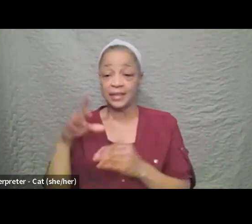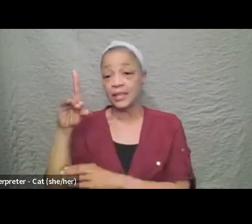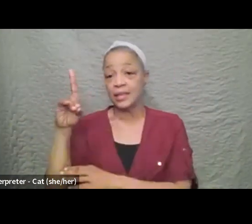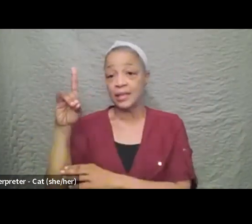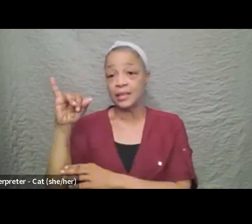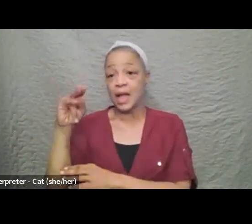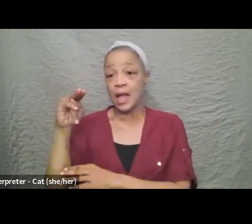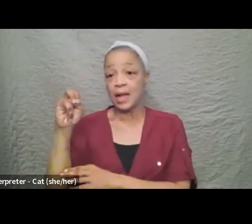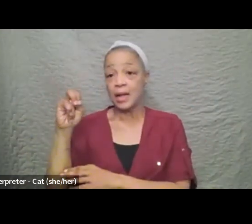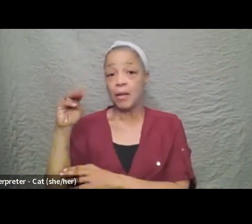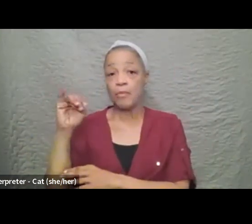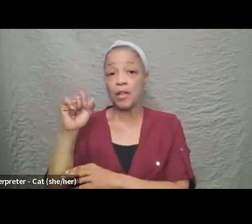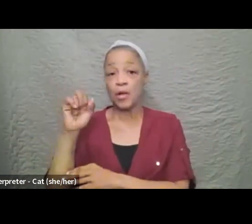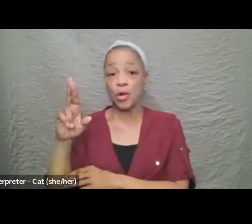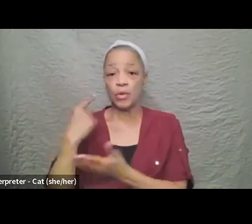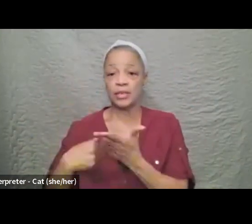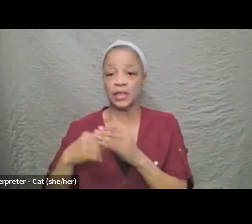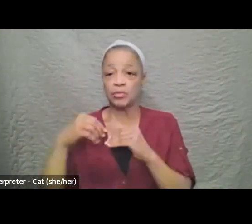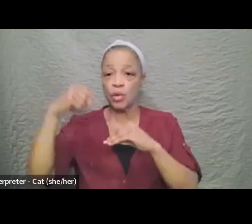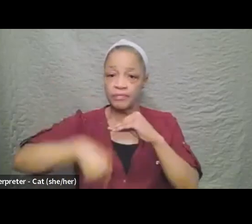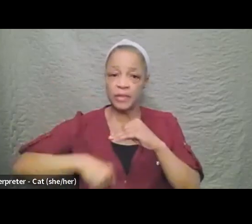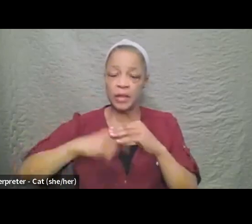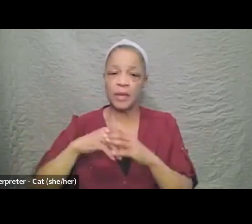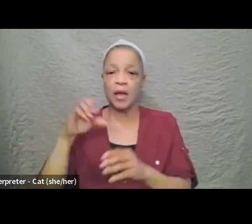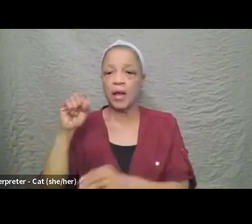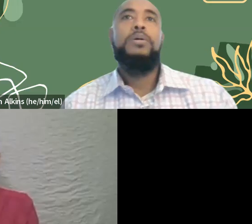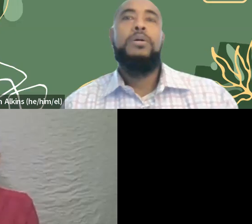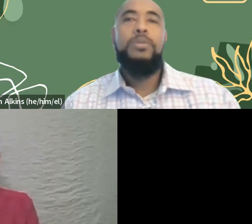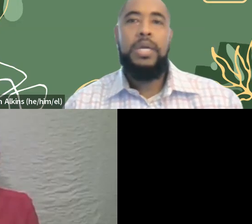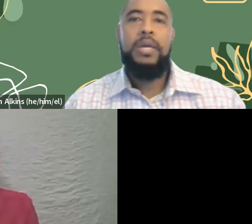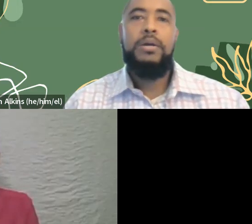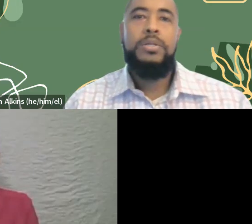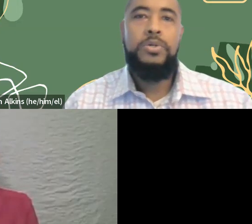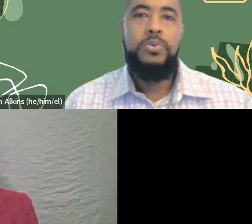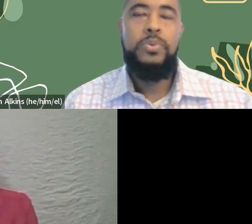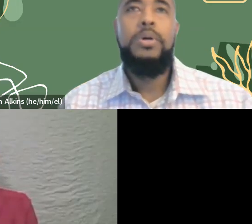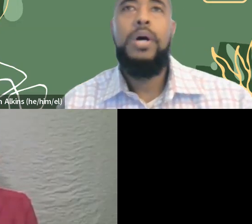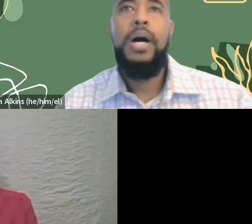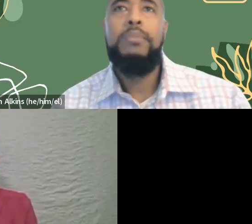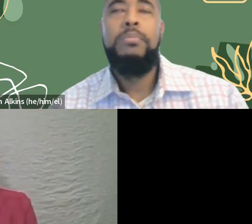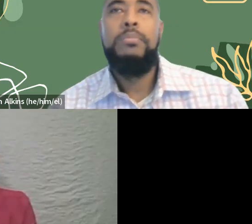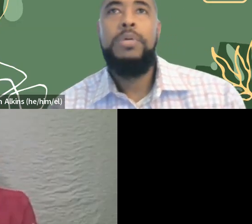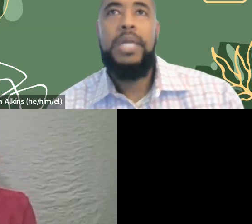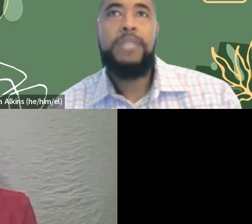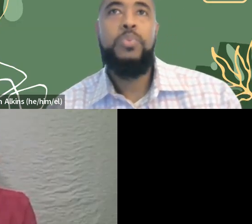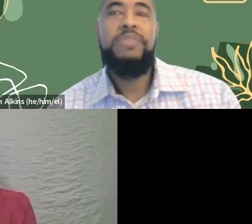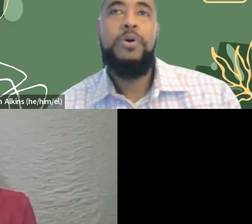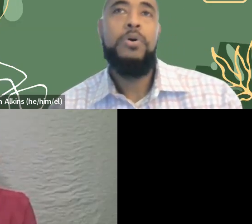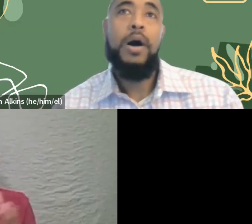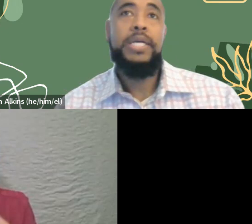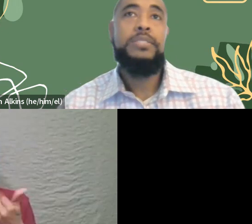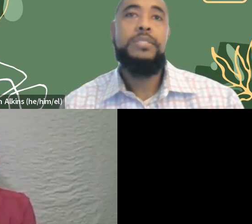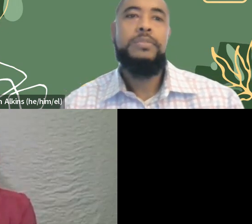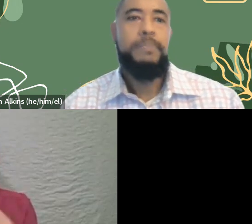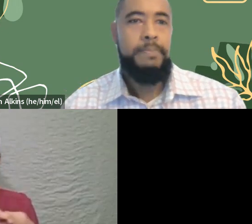will talk a bit more about stakeholder engagement and looking to connect with